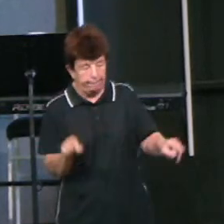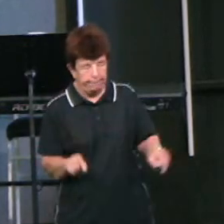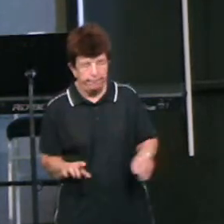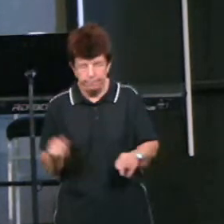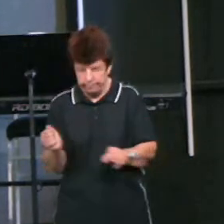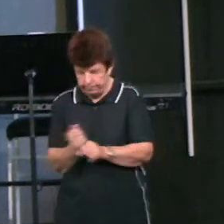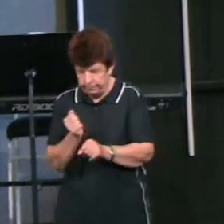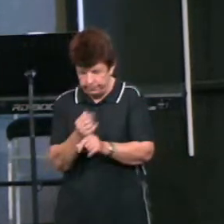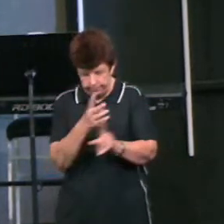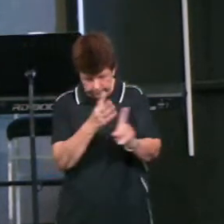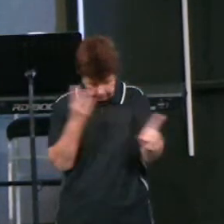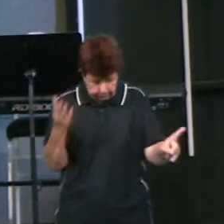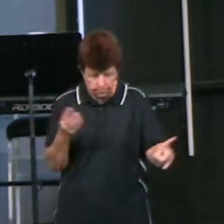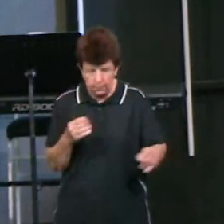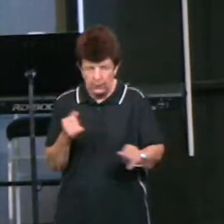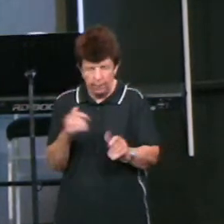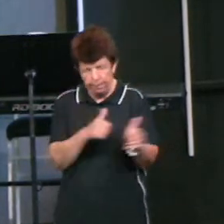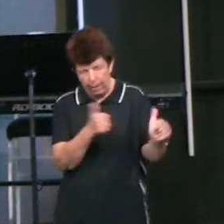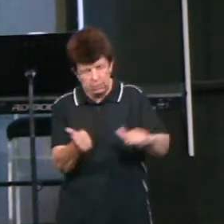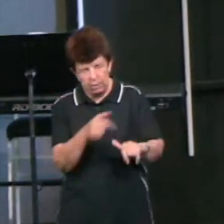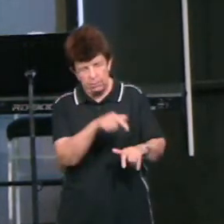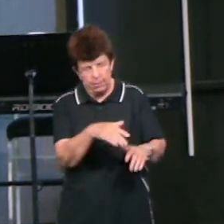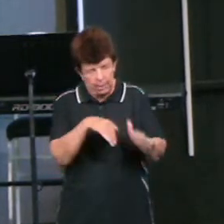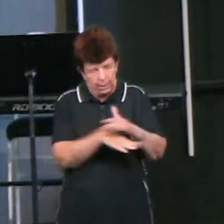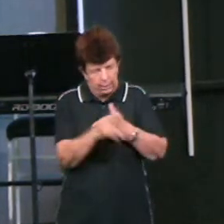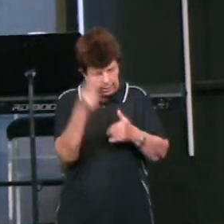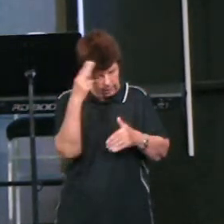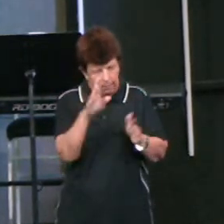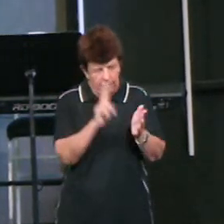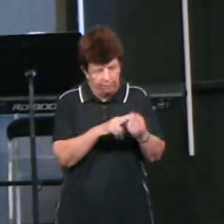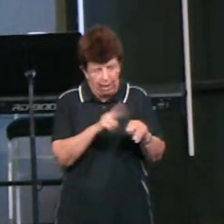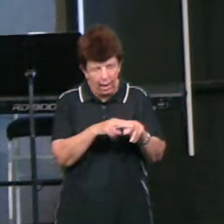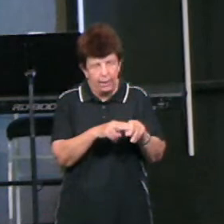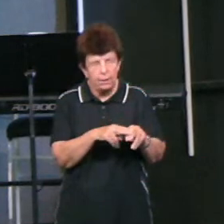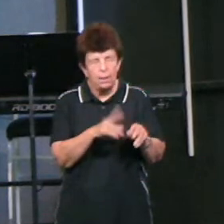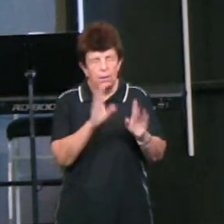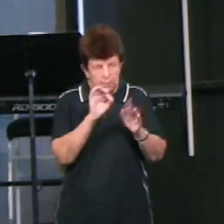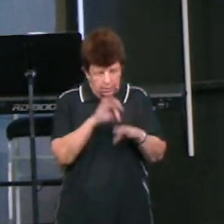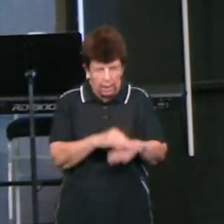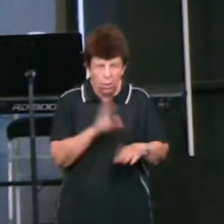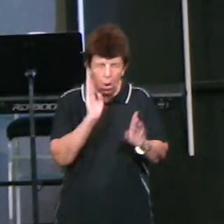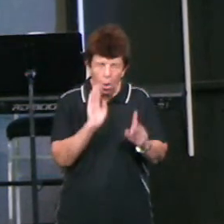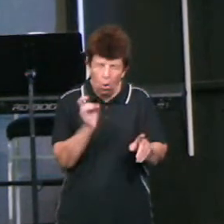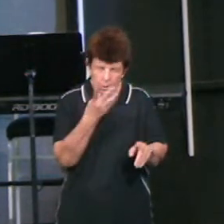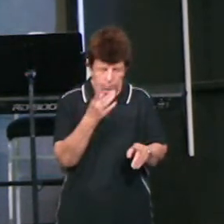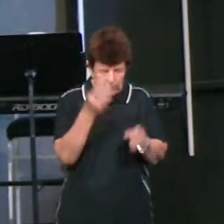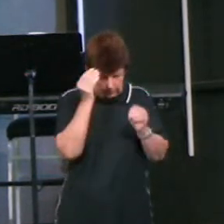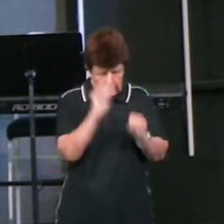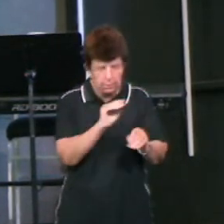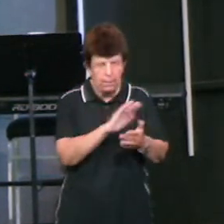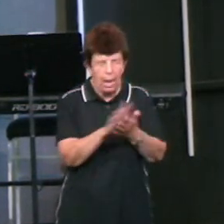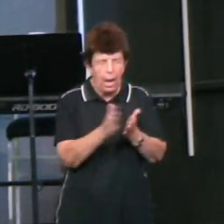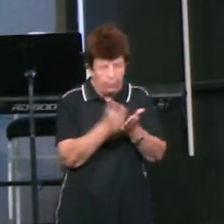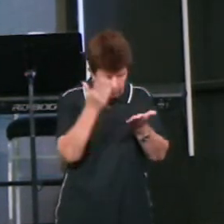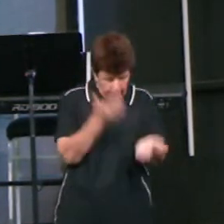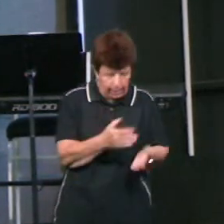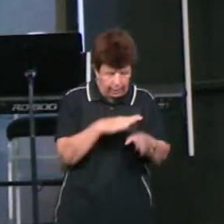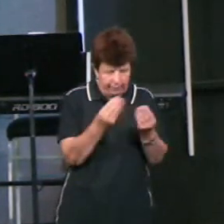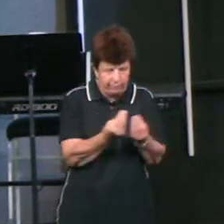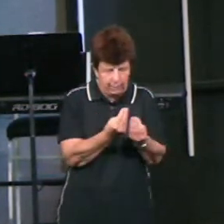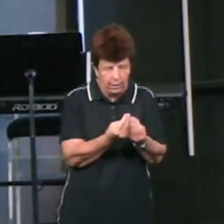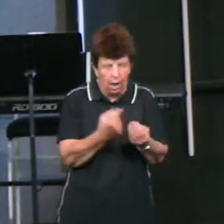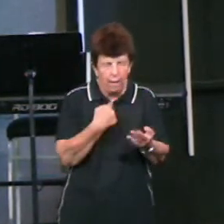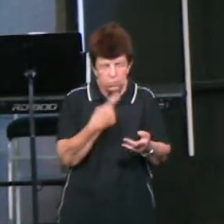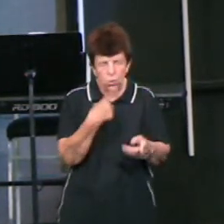"Make disciples, baptizing them in the name of the Father, the Son, and the Holy Spirit, teaching them to observe all that I have commanded you." See,